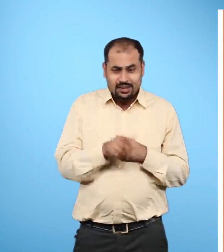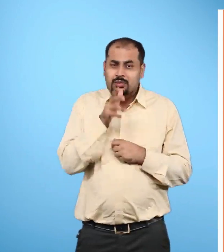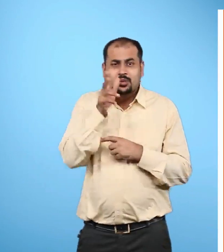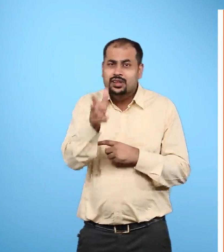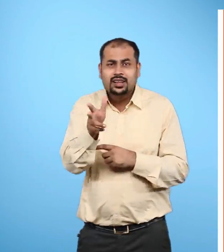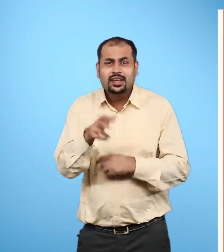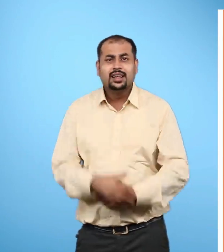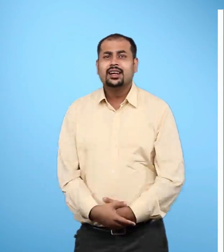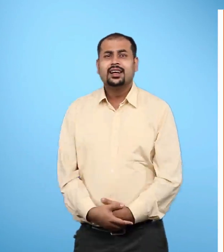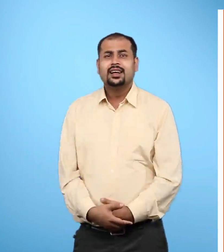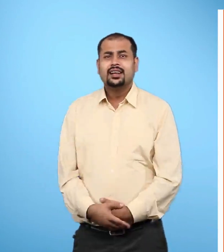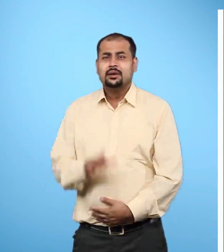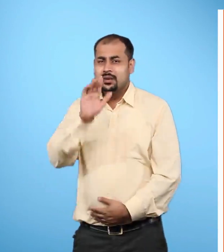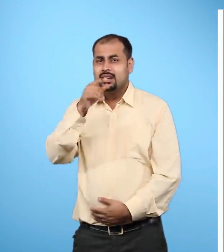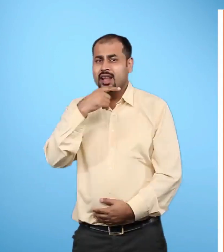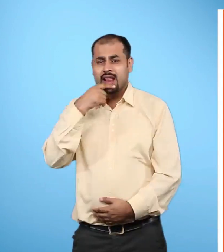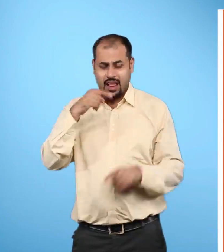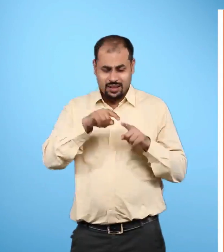Samina asks, "And what